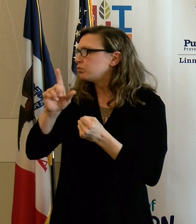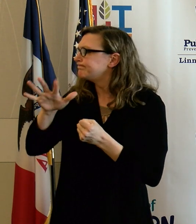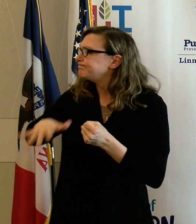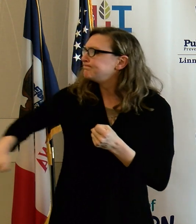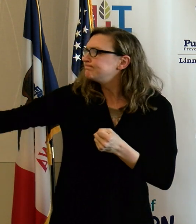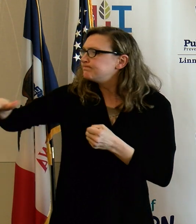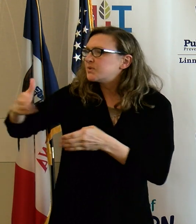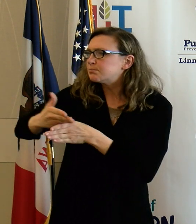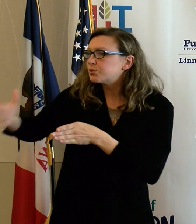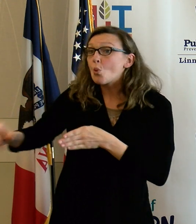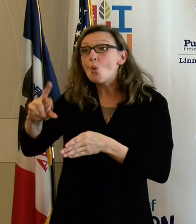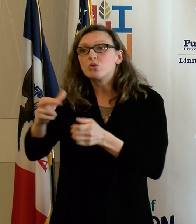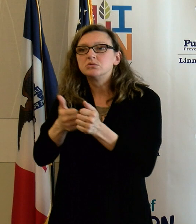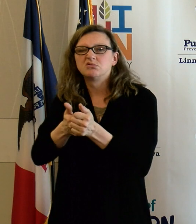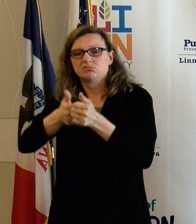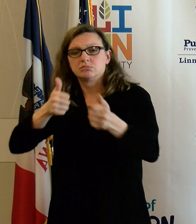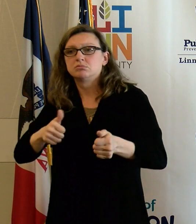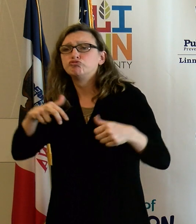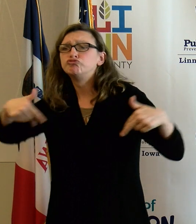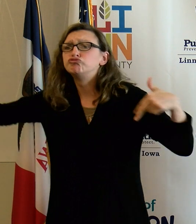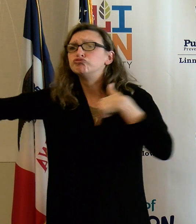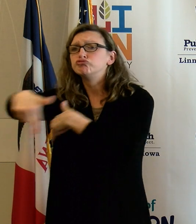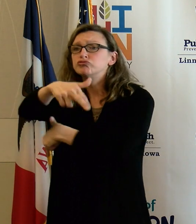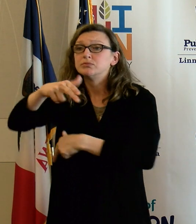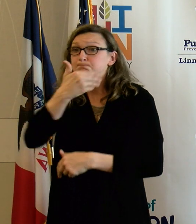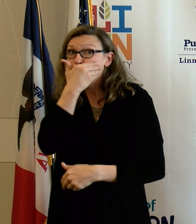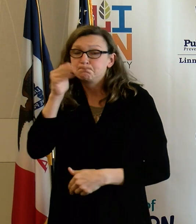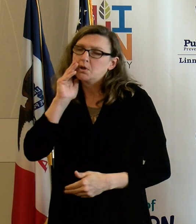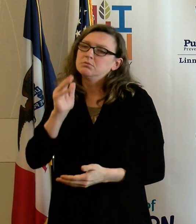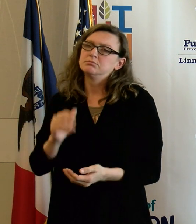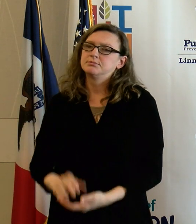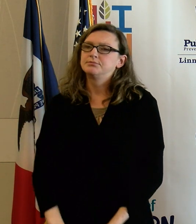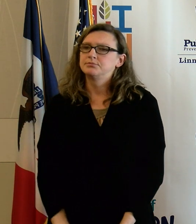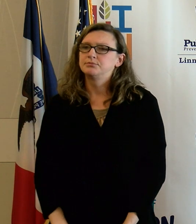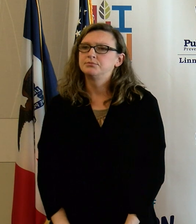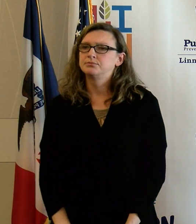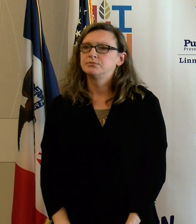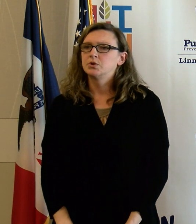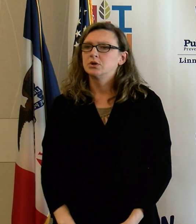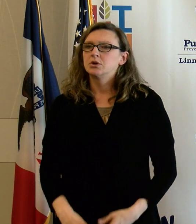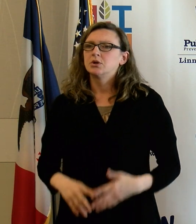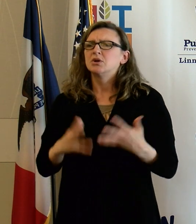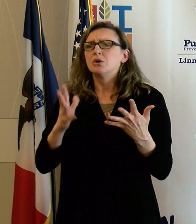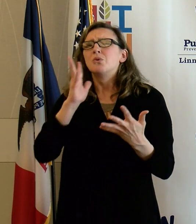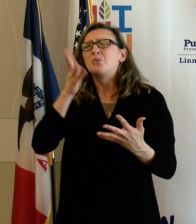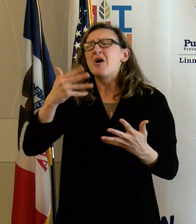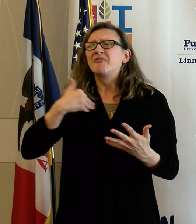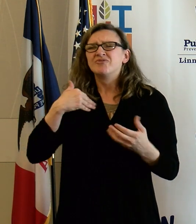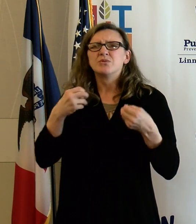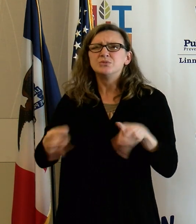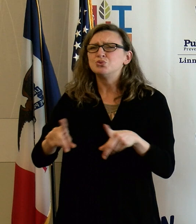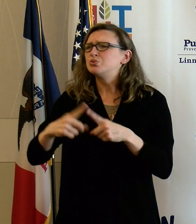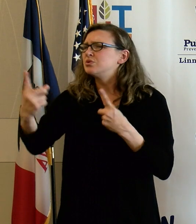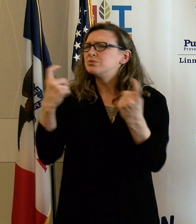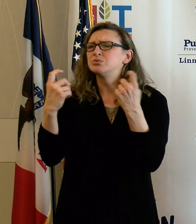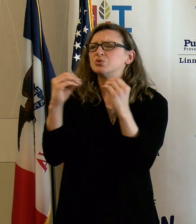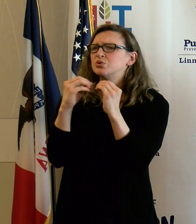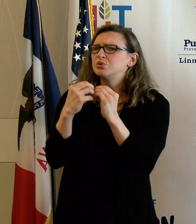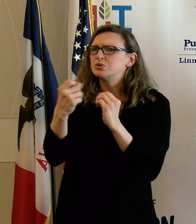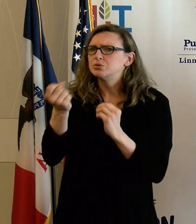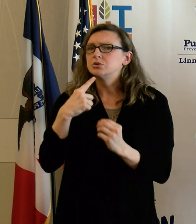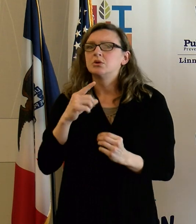on, obviously, and I'm sure I'll have the opportunity to answer some questions here in a few minutes. That's all I have right now. Thank